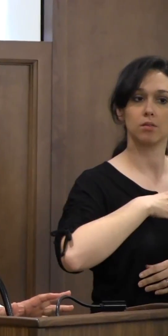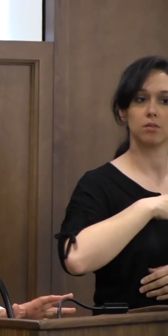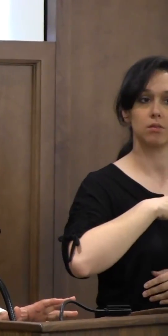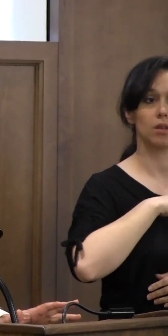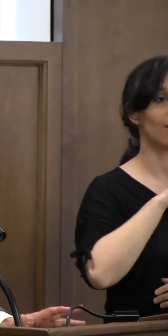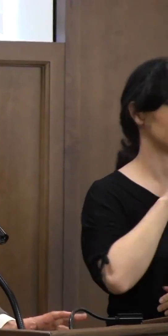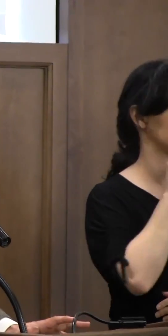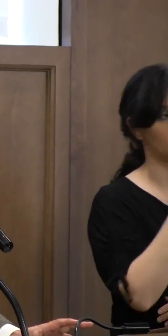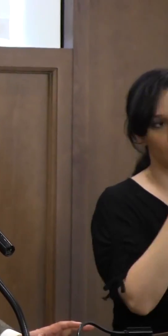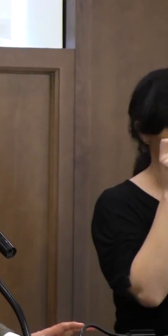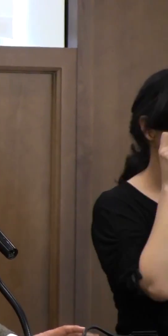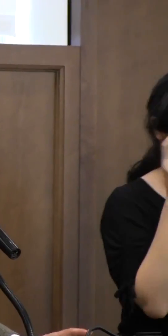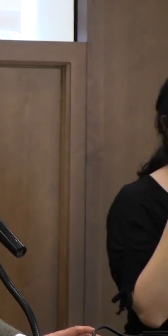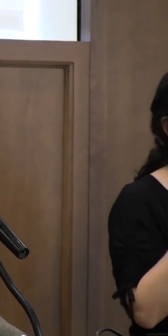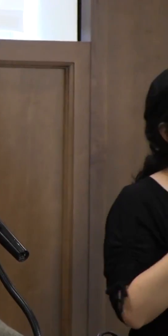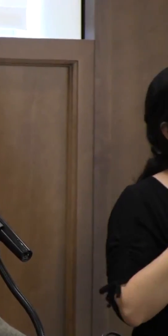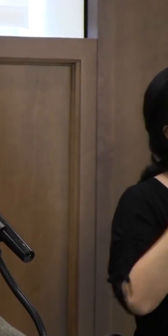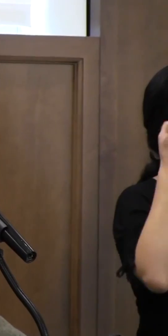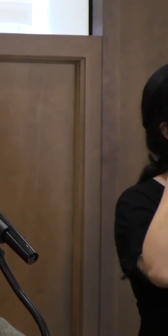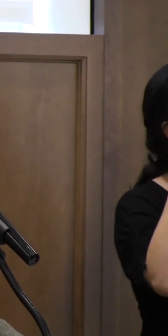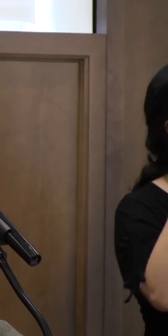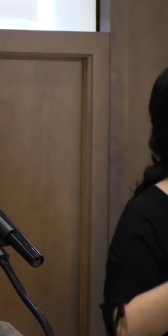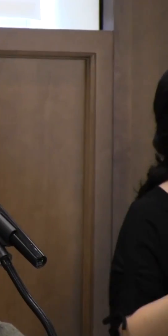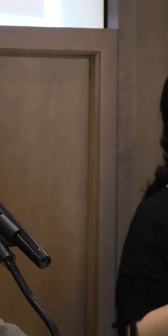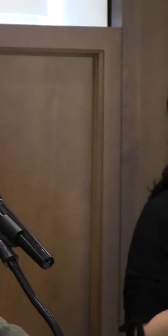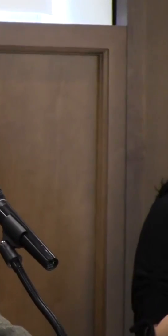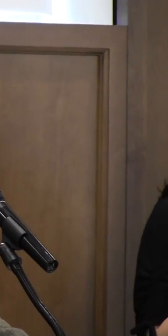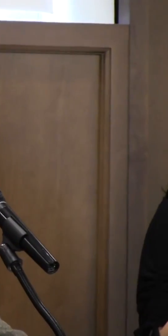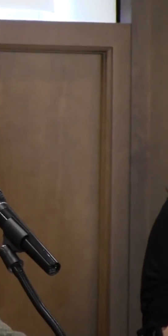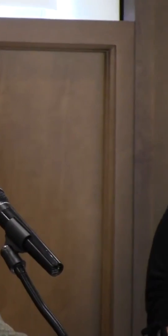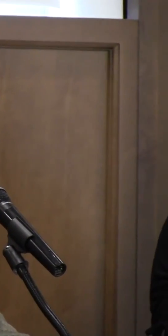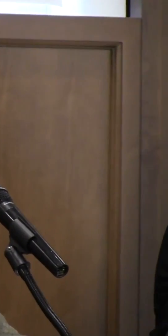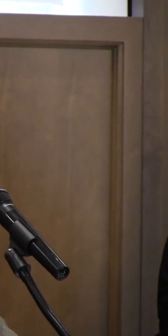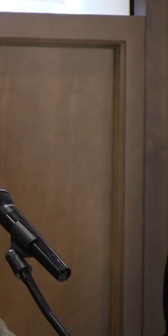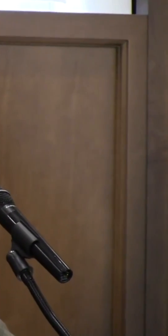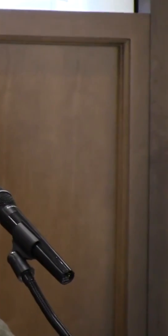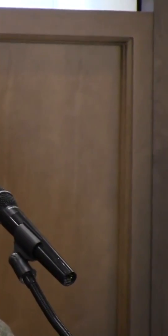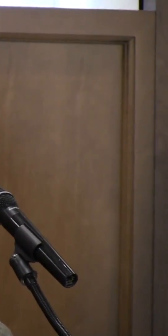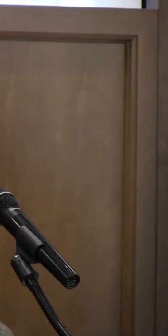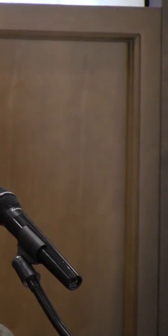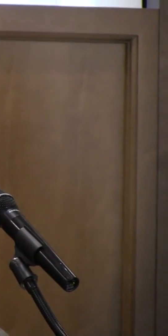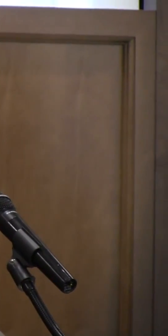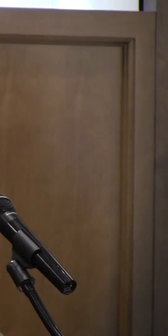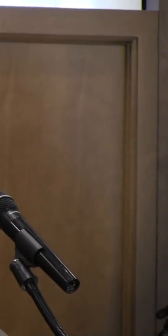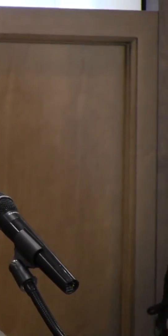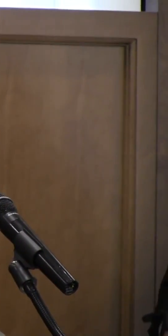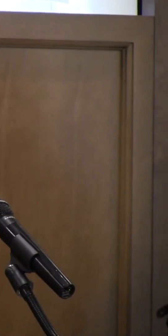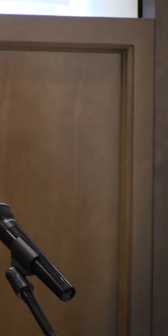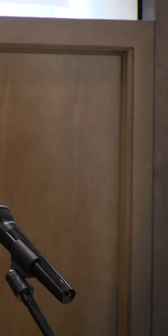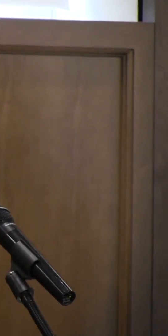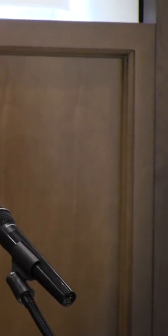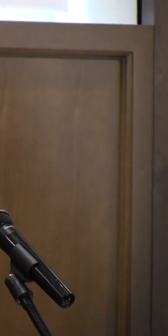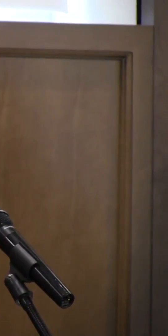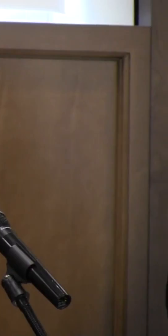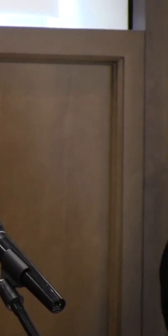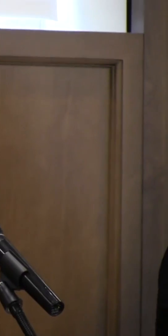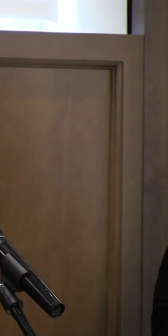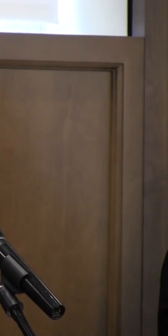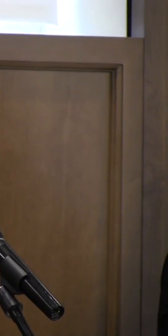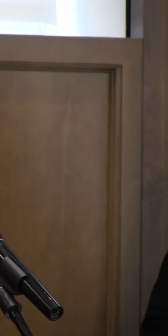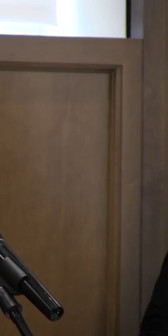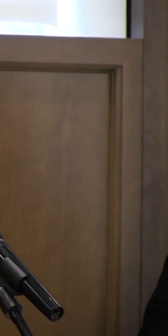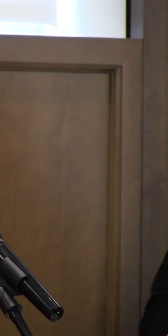hardly surprising. He was a minister of the Christian gospel. I imagine that he spent a great deal of time searching his soul,